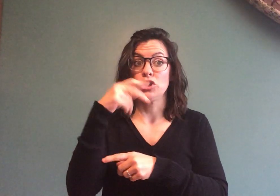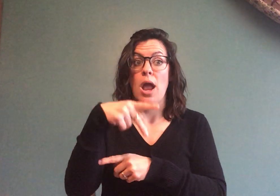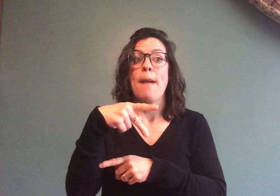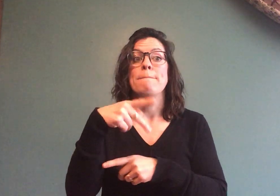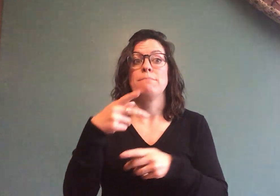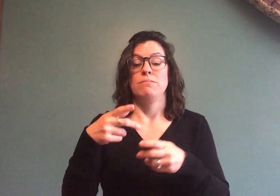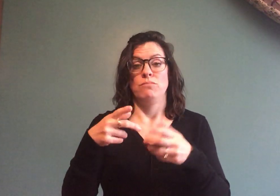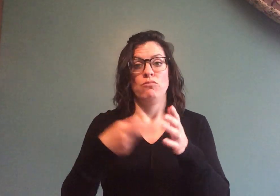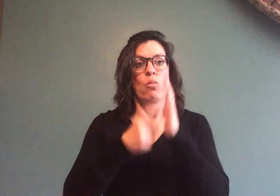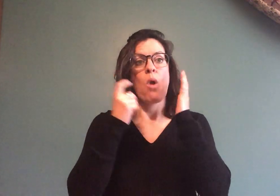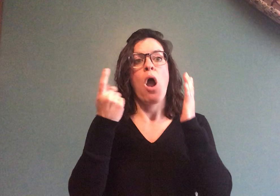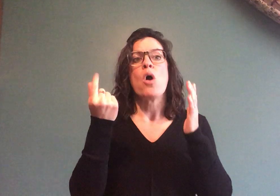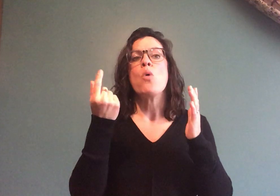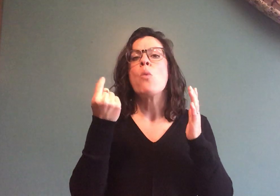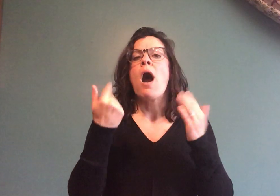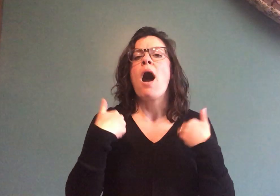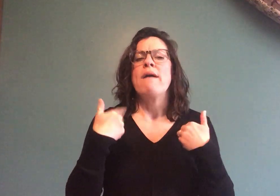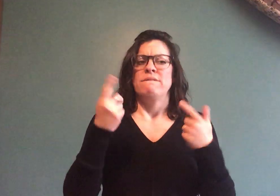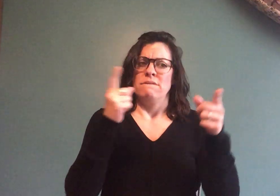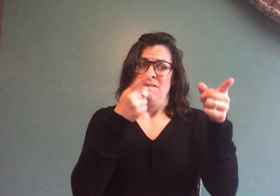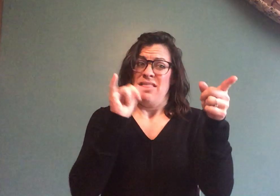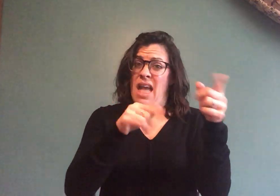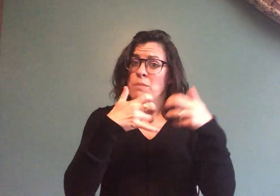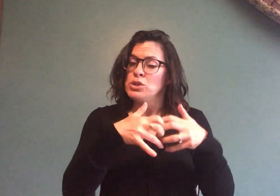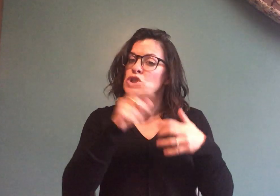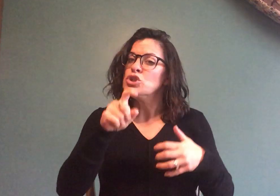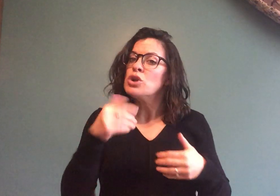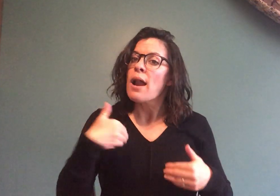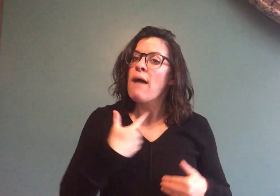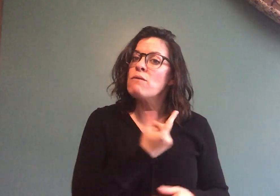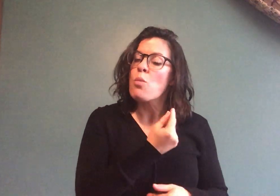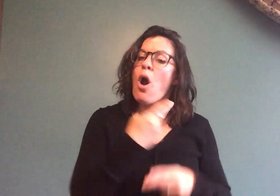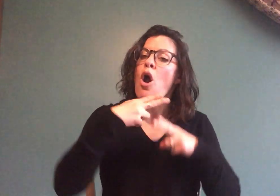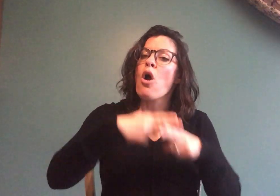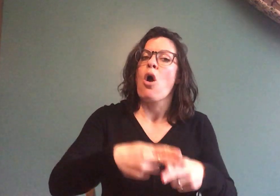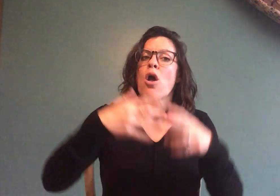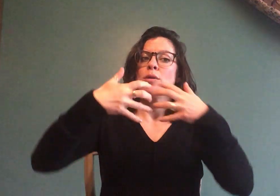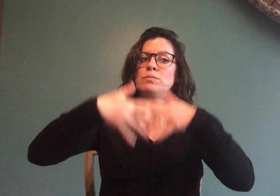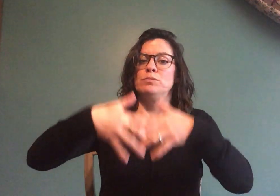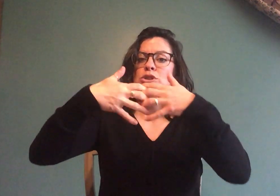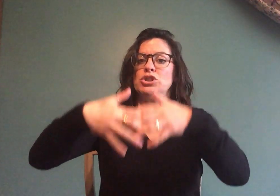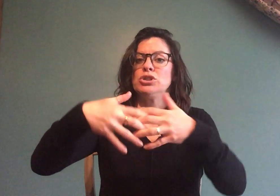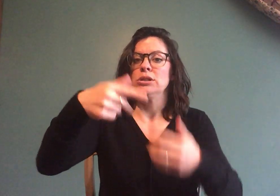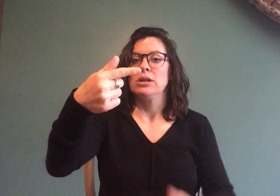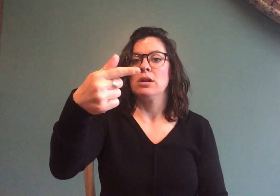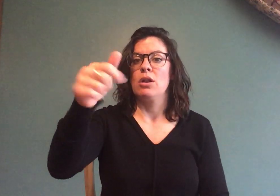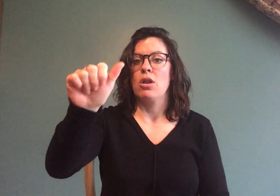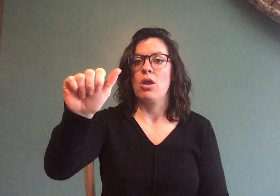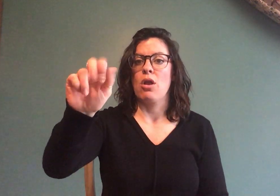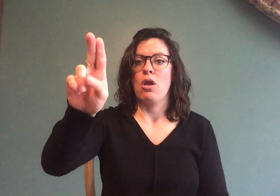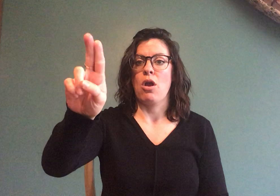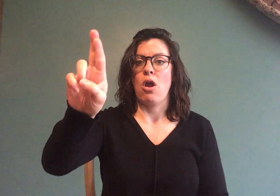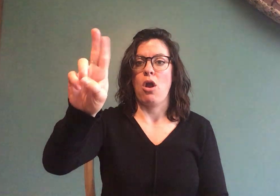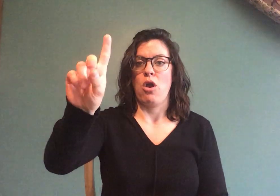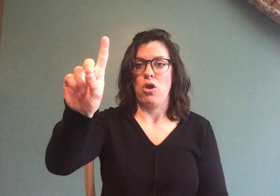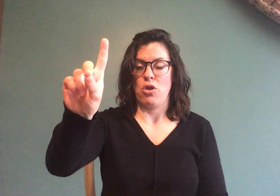and the machine guard will go over this piece here. Let me see if I can find one here.